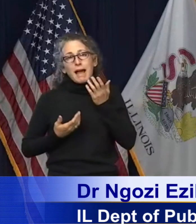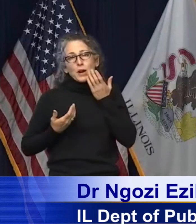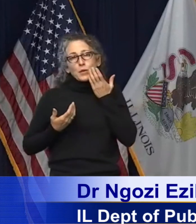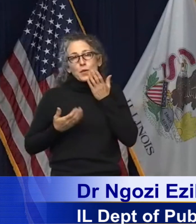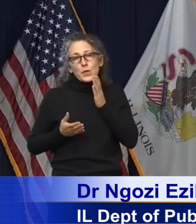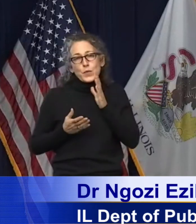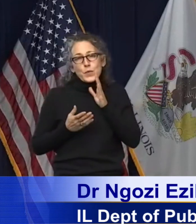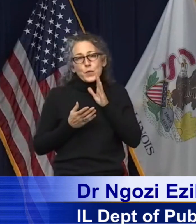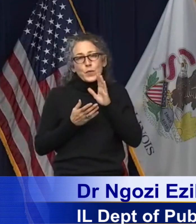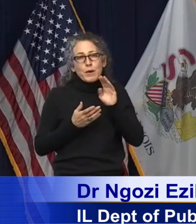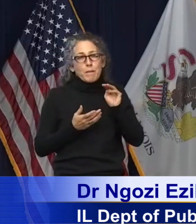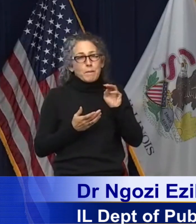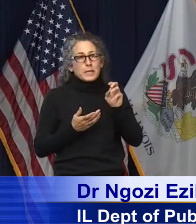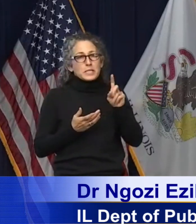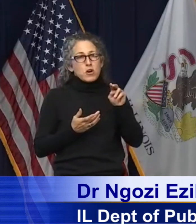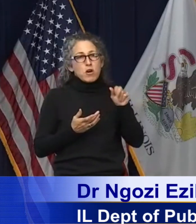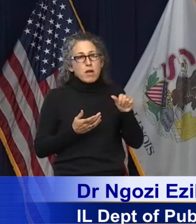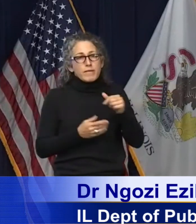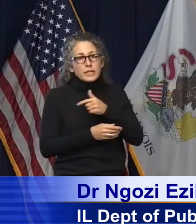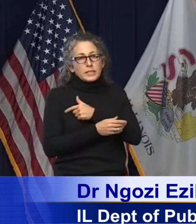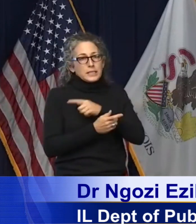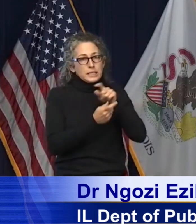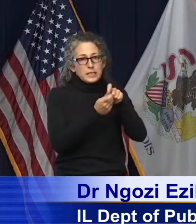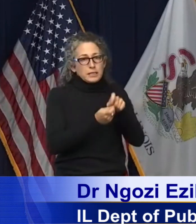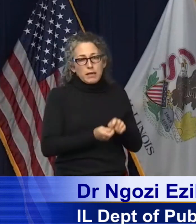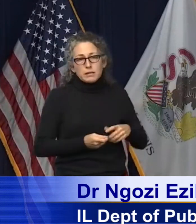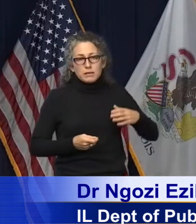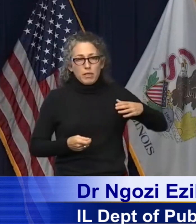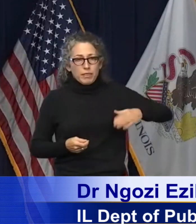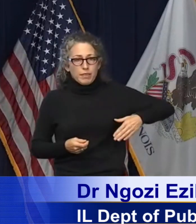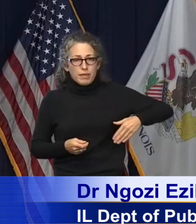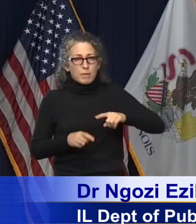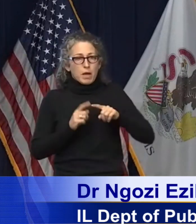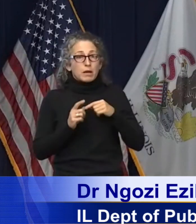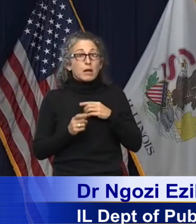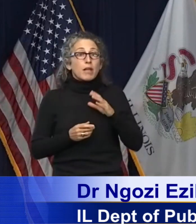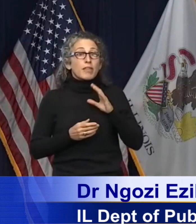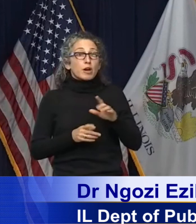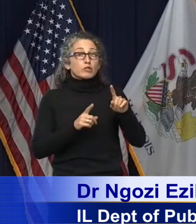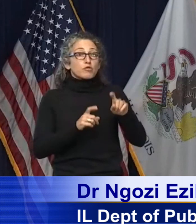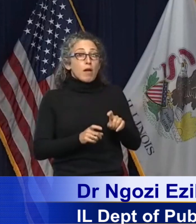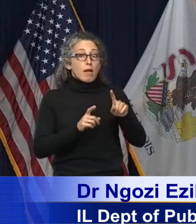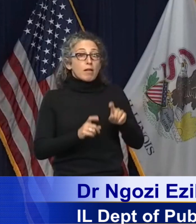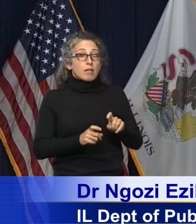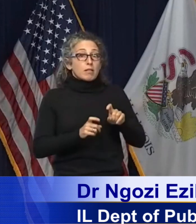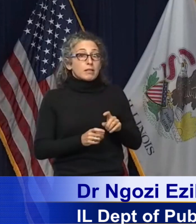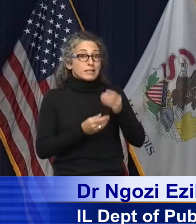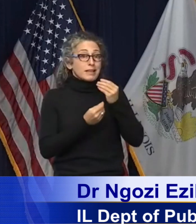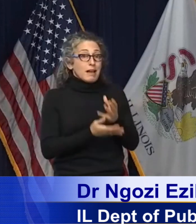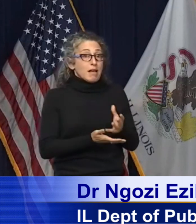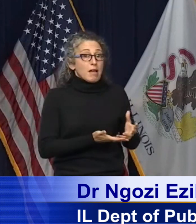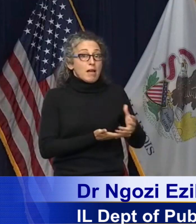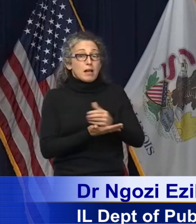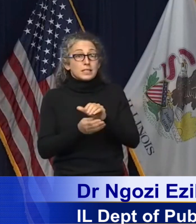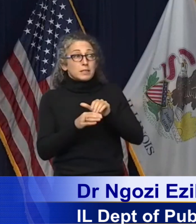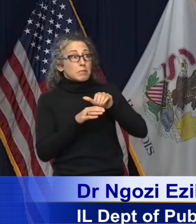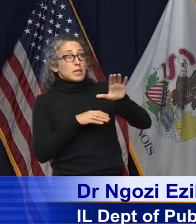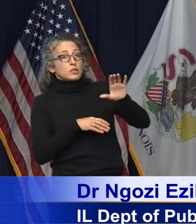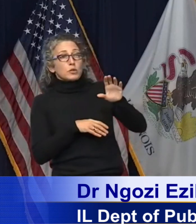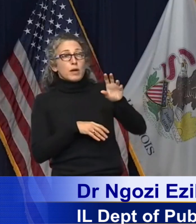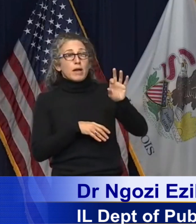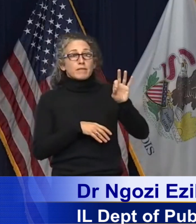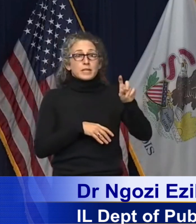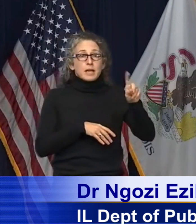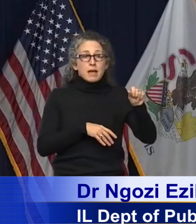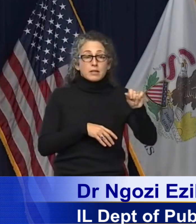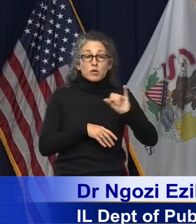the Moderna vaccine, but I know since they have already collected their data from their trial and submitted it to the FDA, I think that trial has